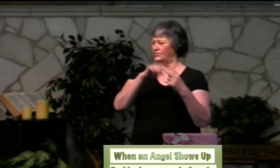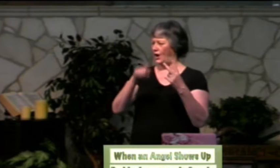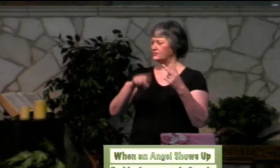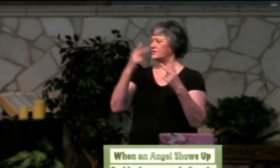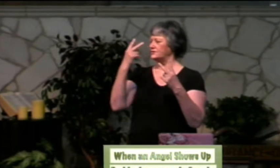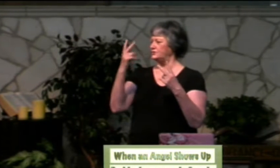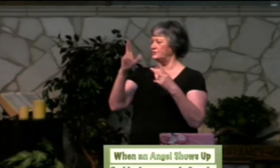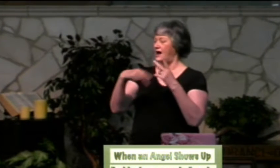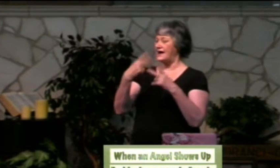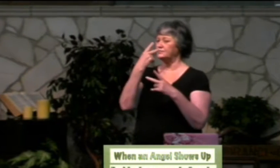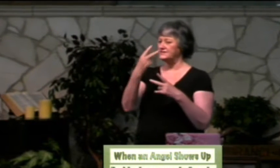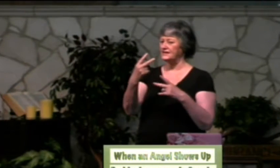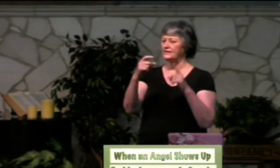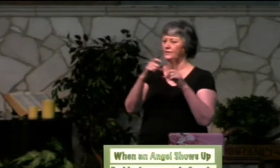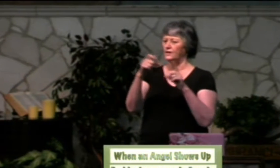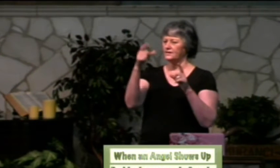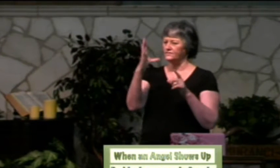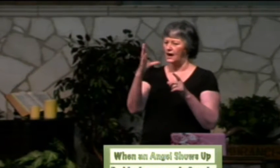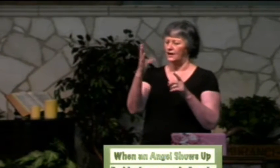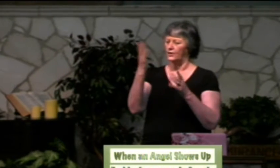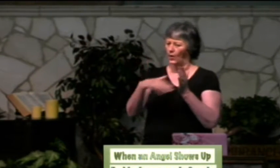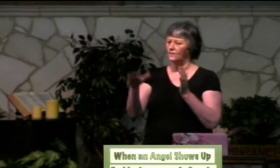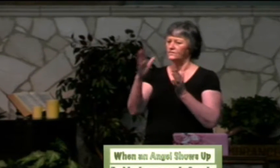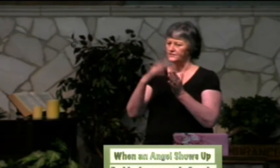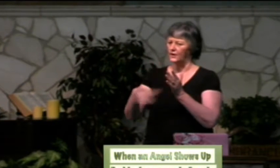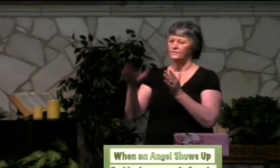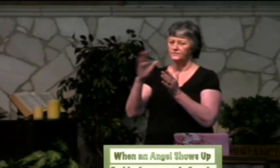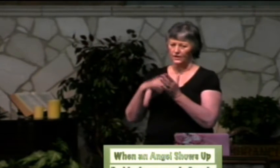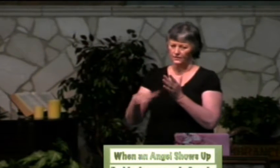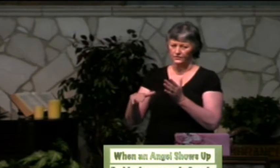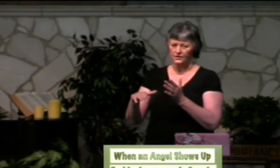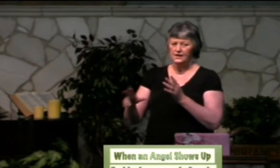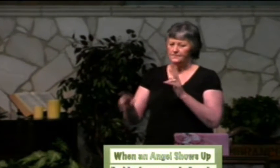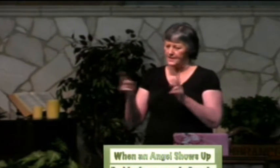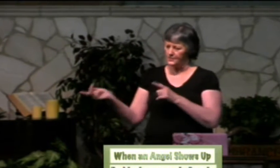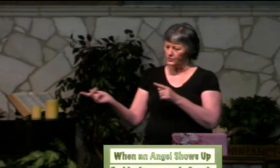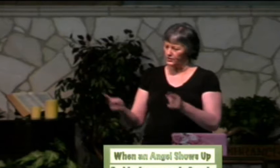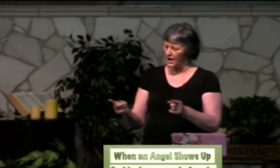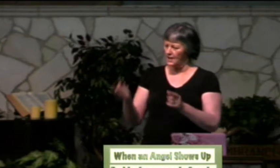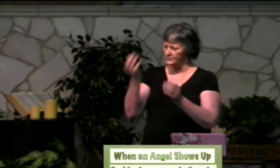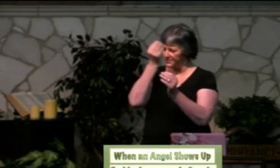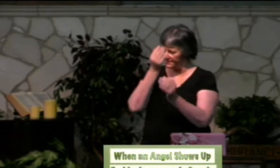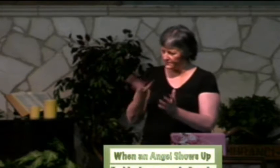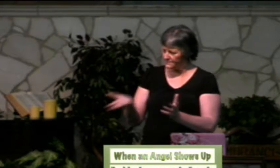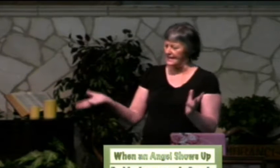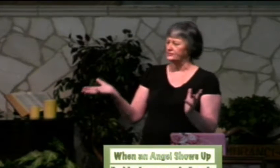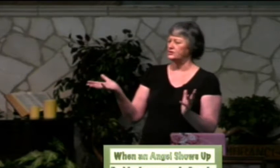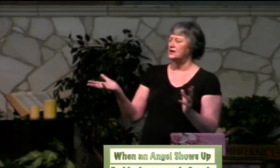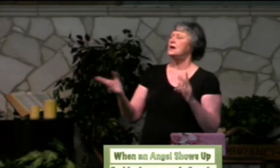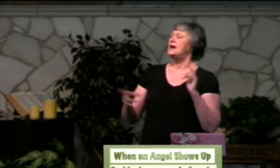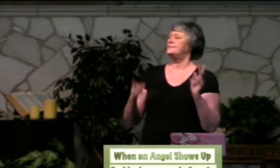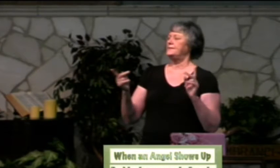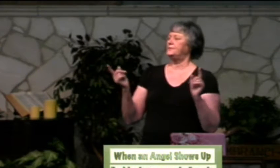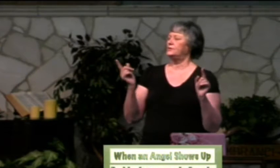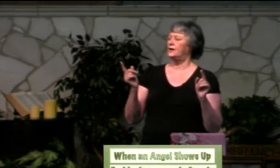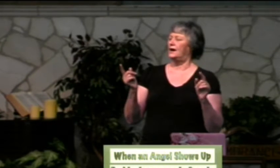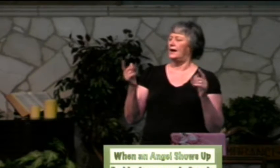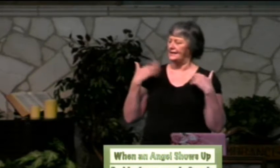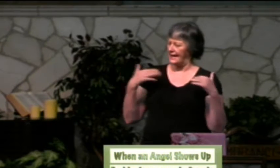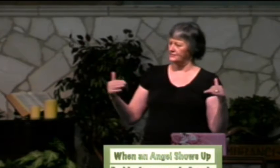Those are the two kinds we see in the Word of God over and over and over. People who come with information and people who, and angels